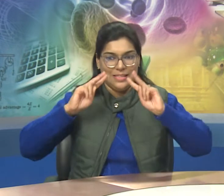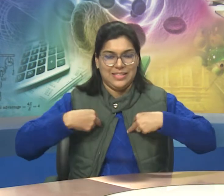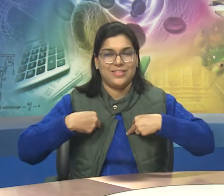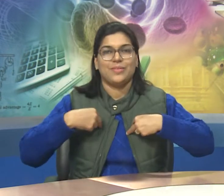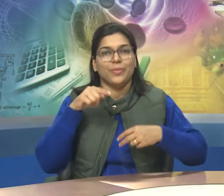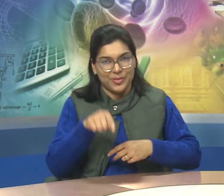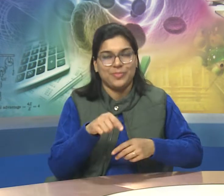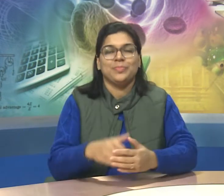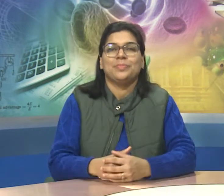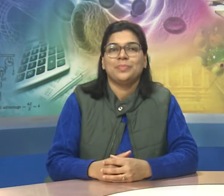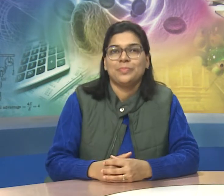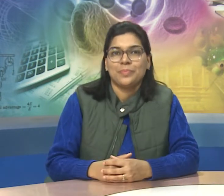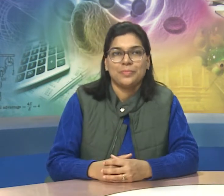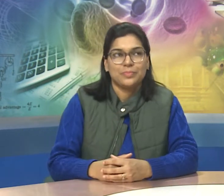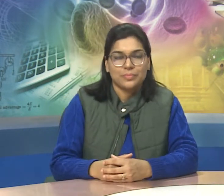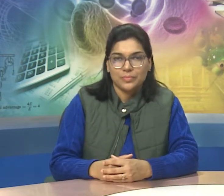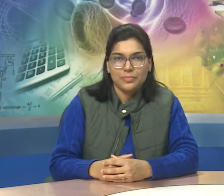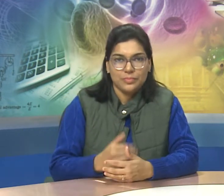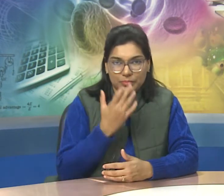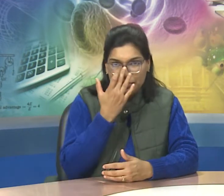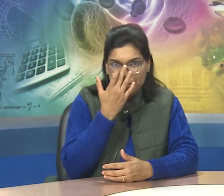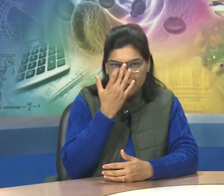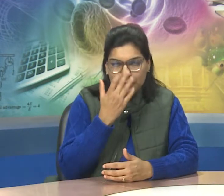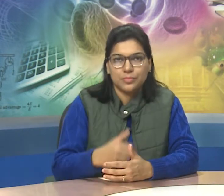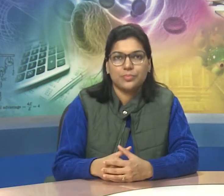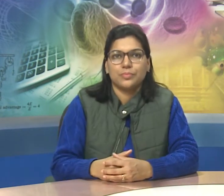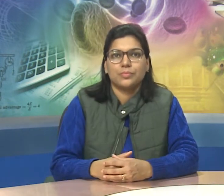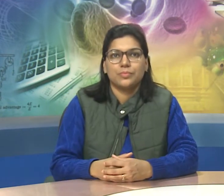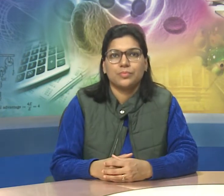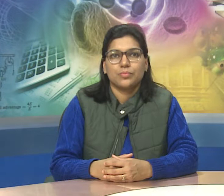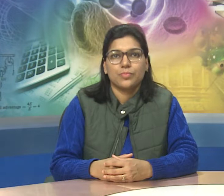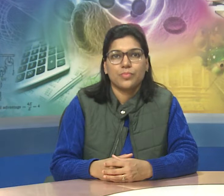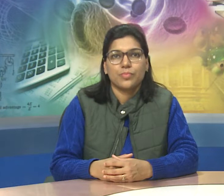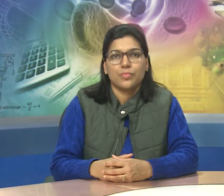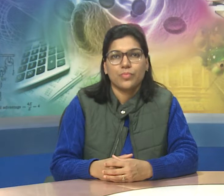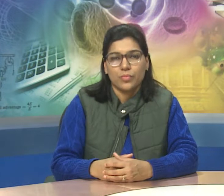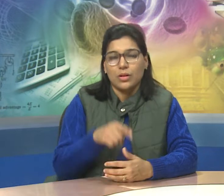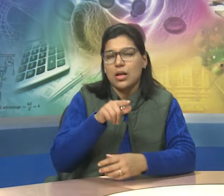one to deal with more difficult problems and solve them.